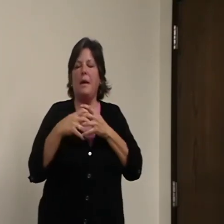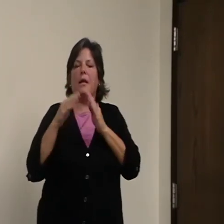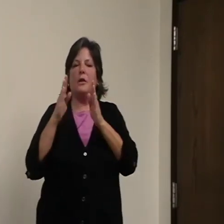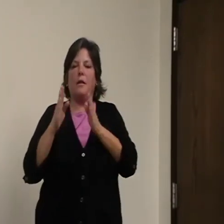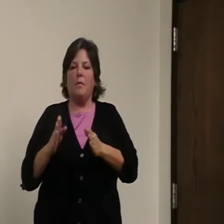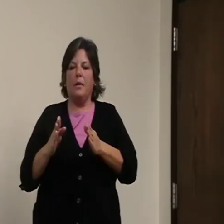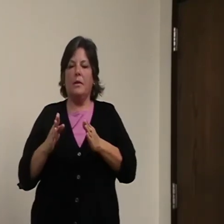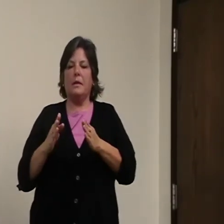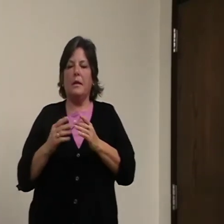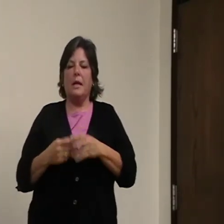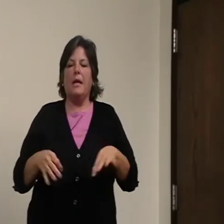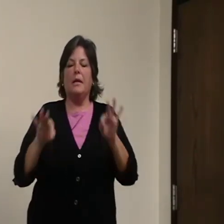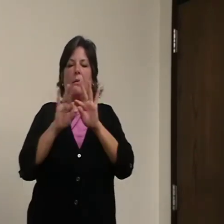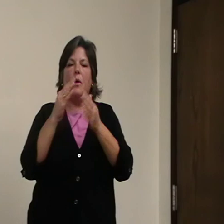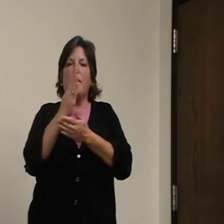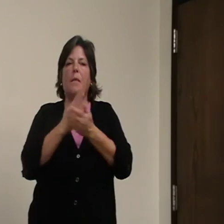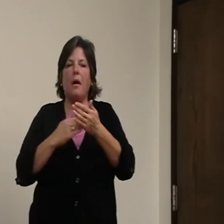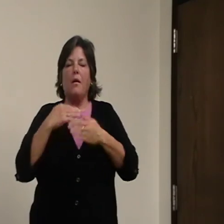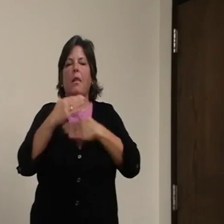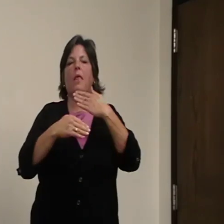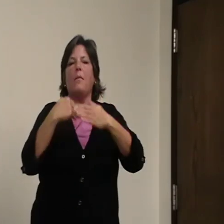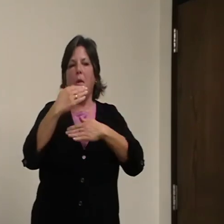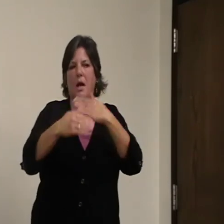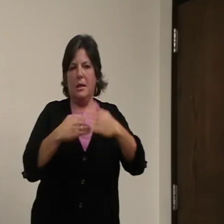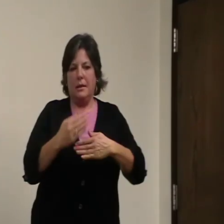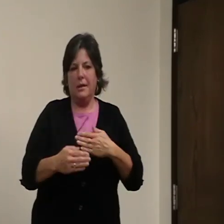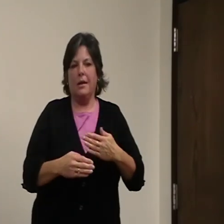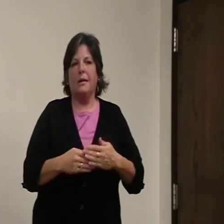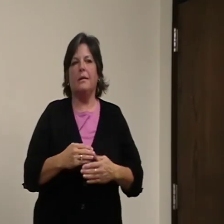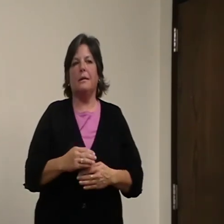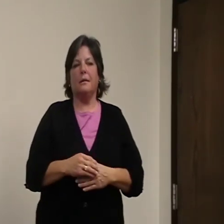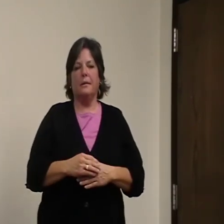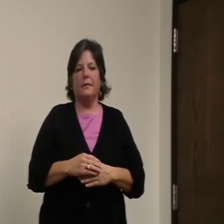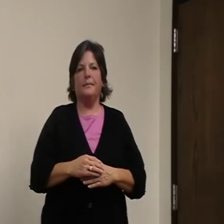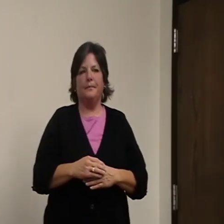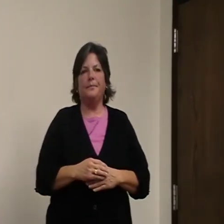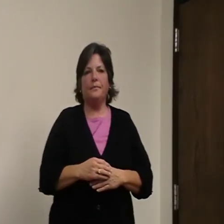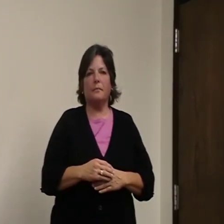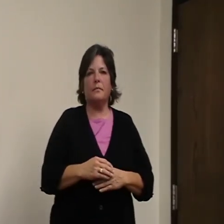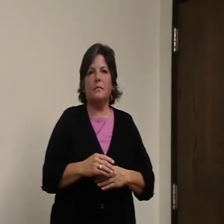process when we fit a hearing aid. And then during that process, once we get it fit, we'll